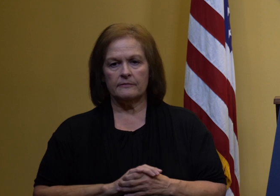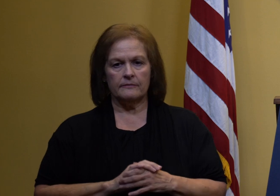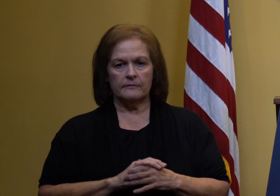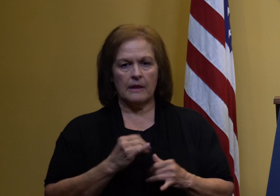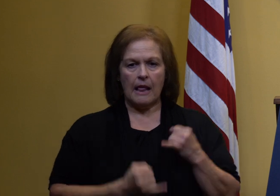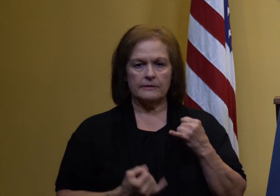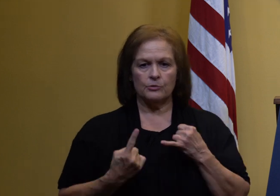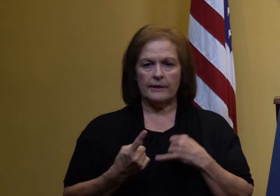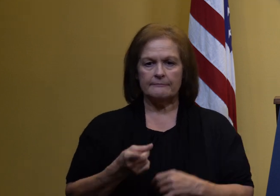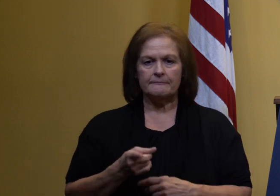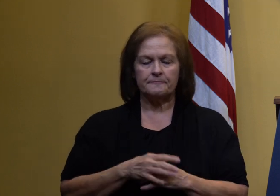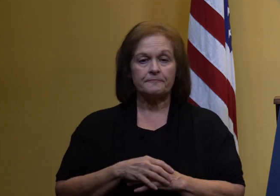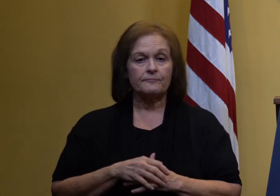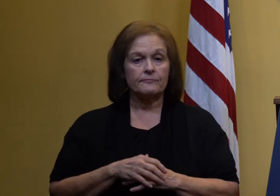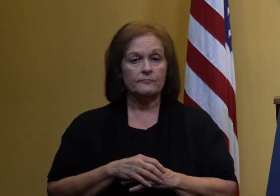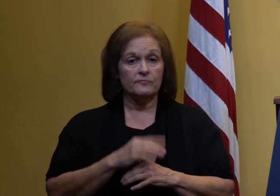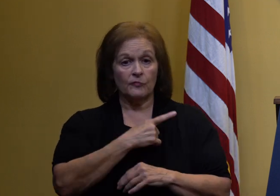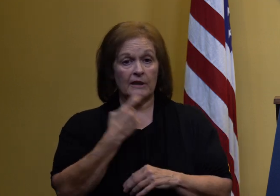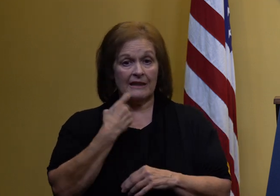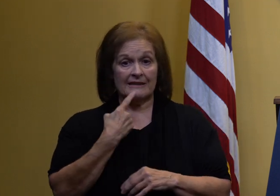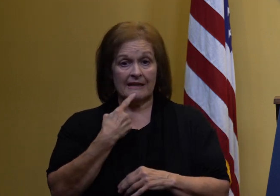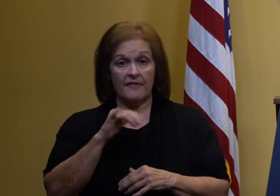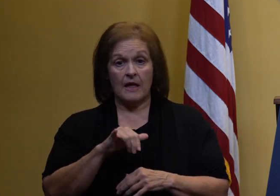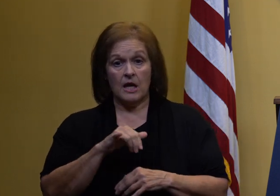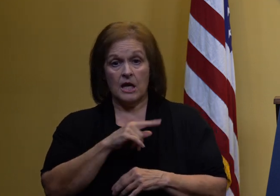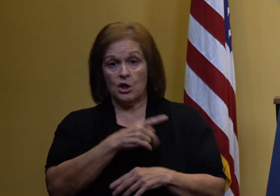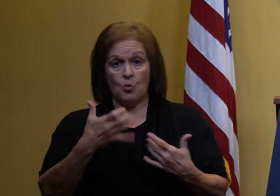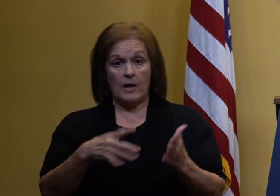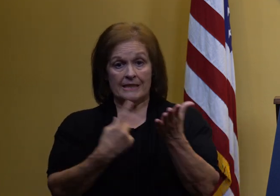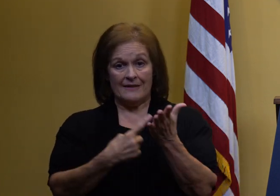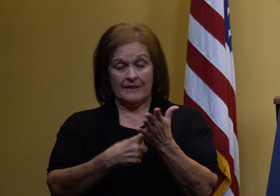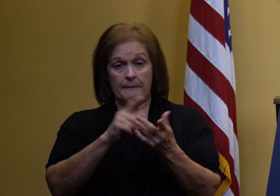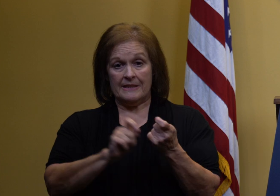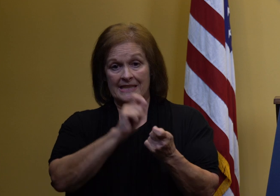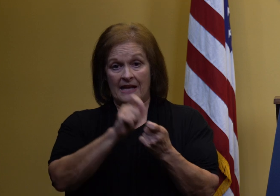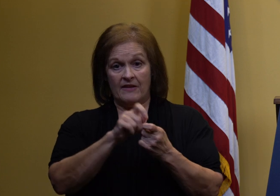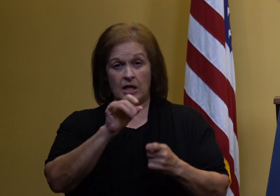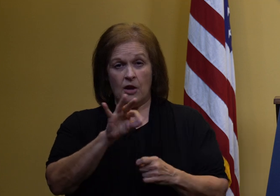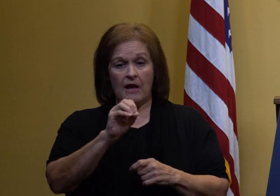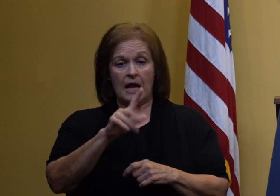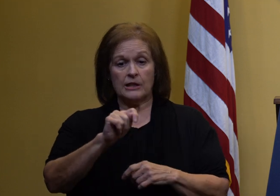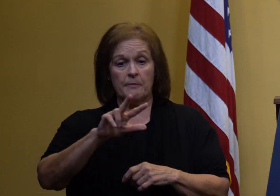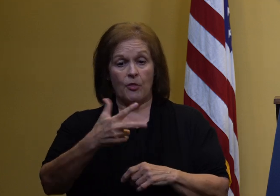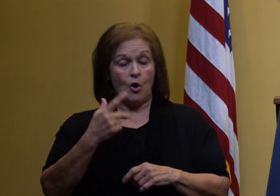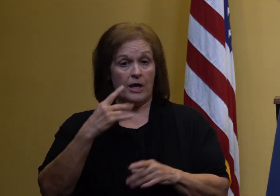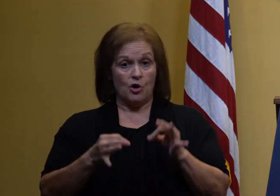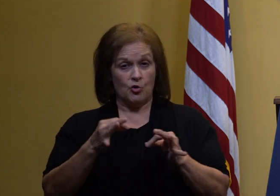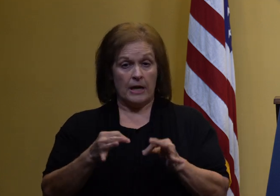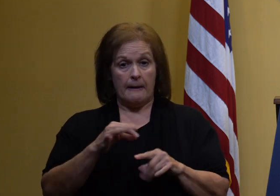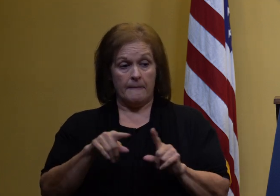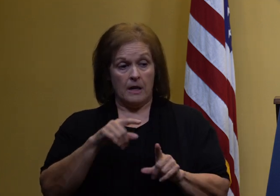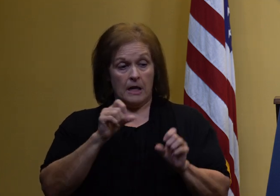Last but not least, WGNO. I know you said you didn't want to discuss the specifics of the October 3rd hearing, but can